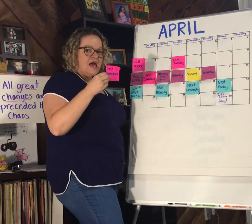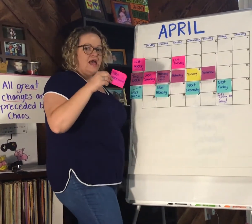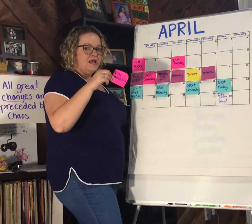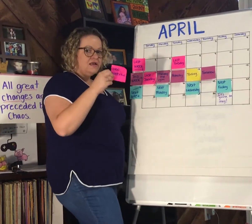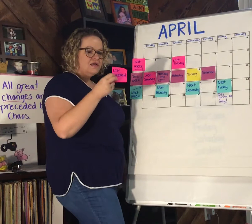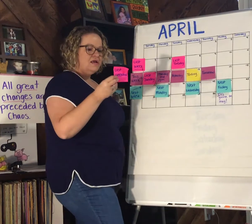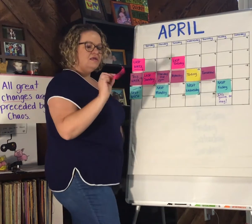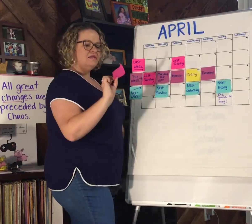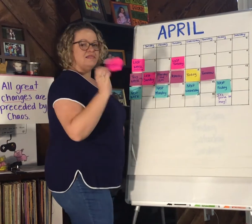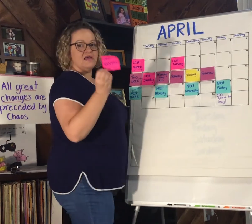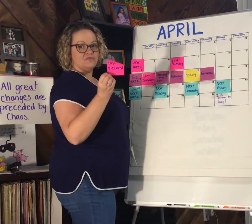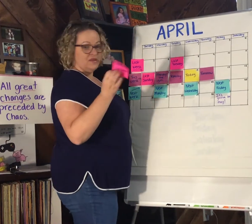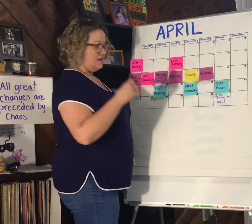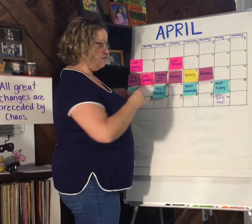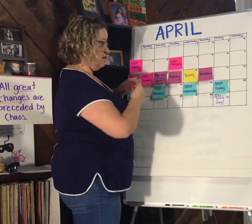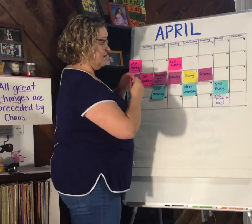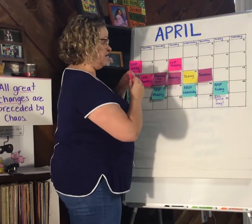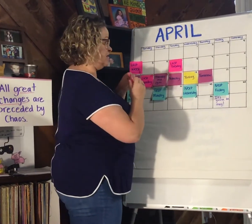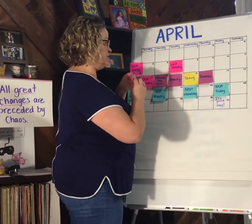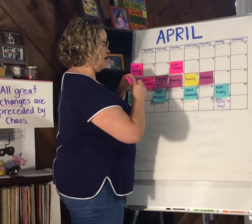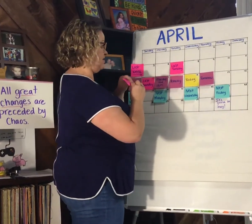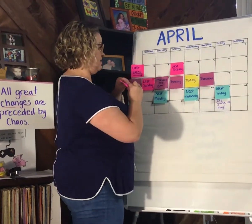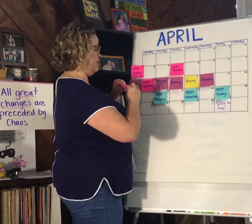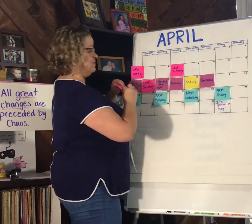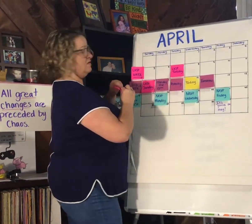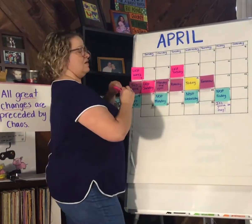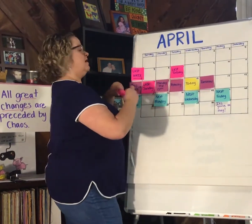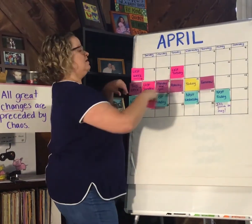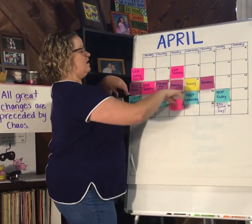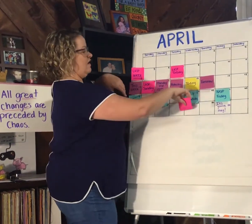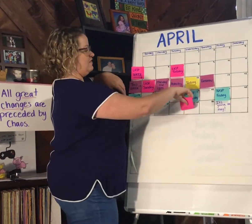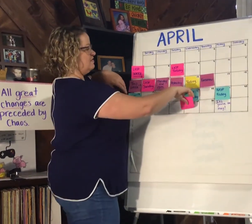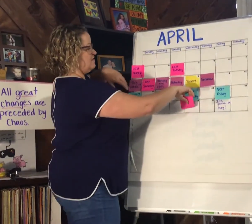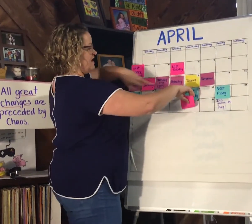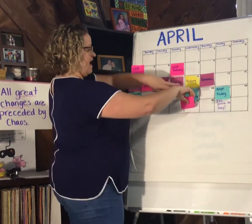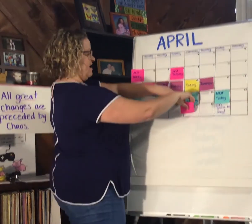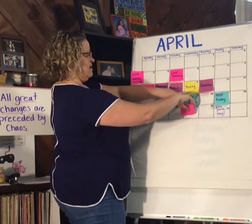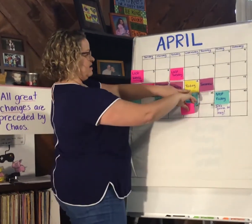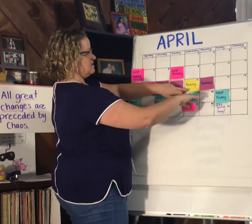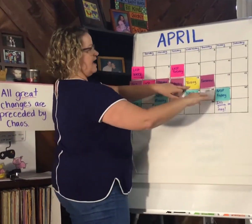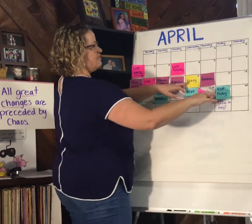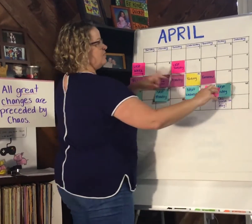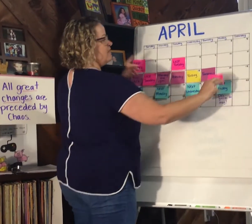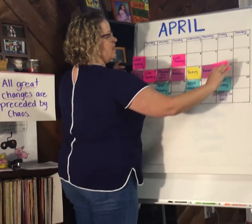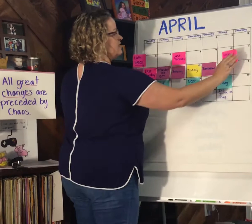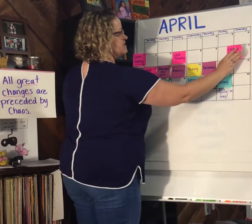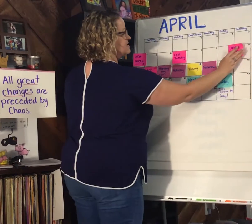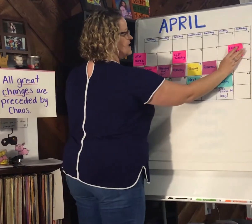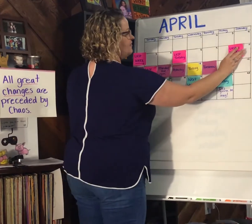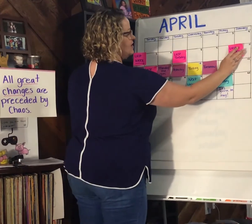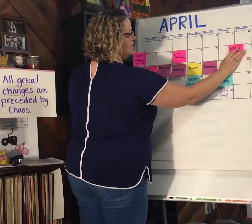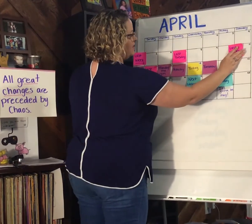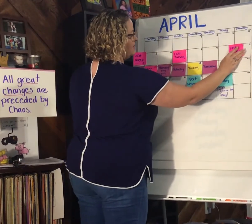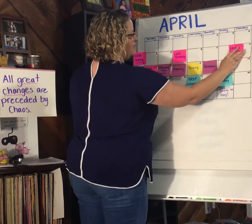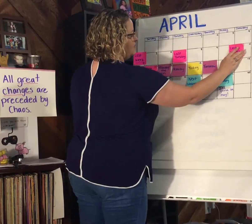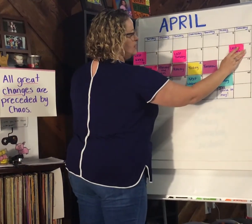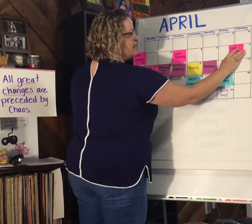guy. It says last weekend on it in case you can't see. Okay? If this is today, last weekend is definitely the 10th